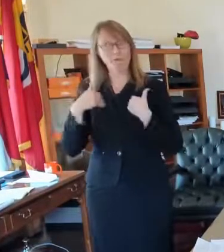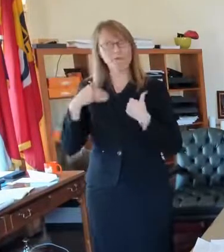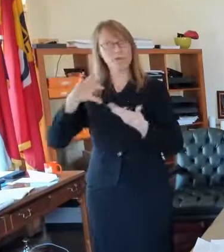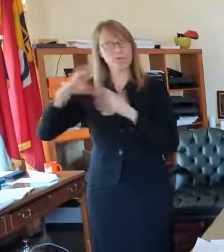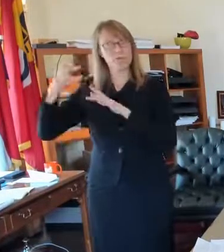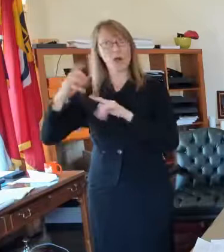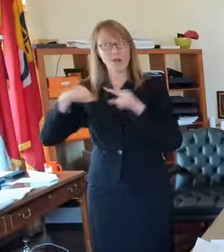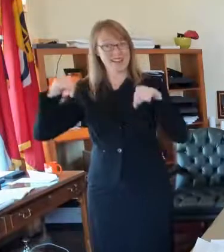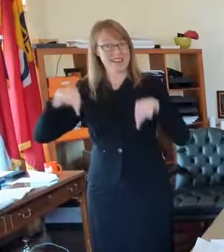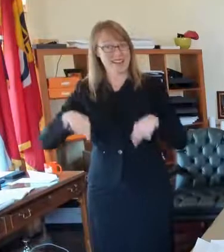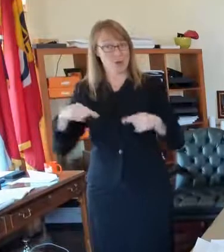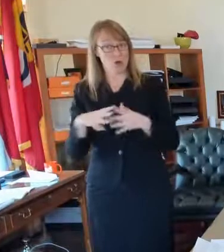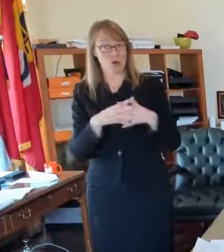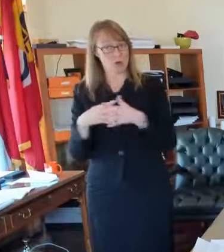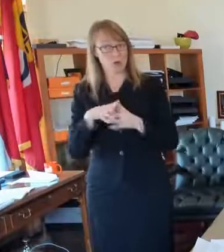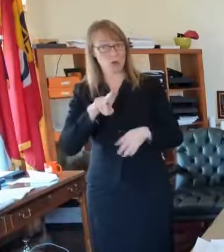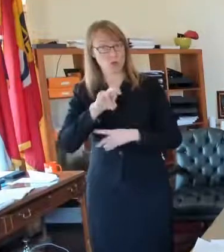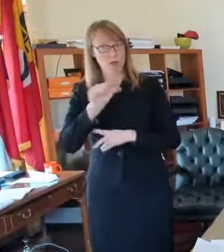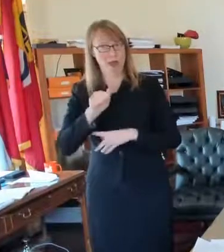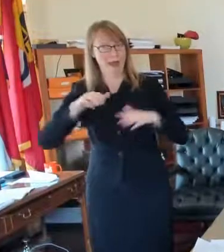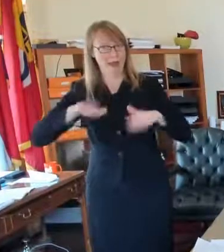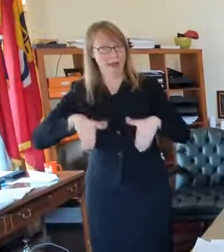that's just a very concerning situation.